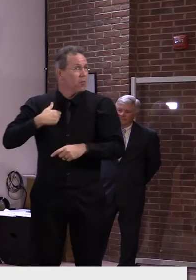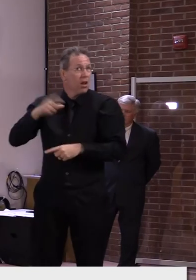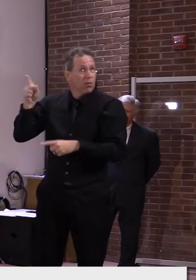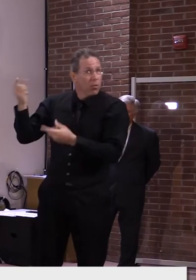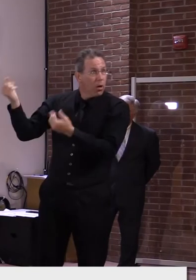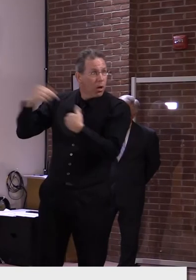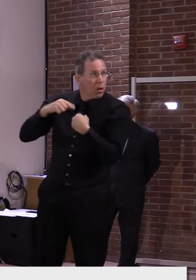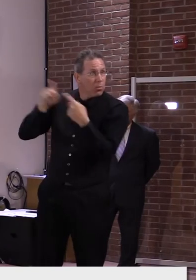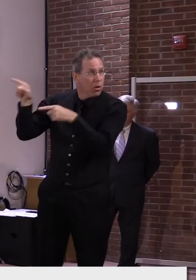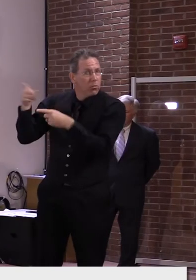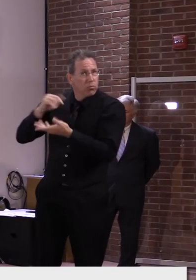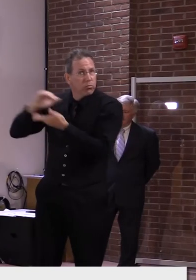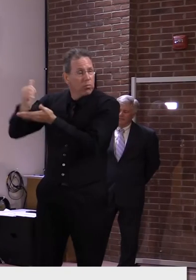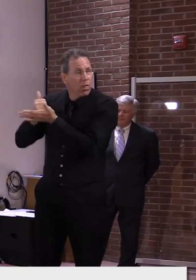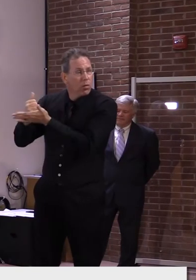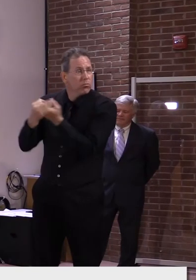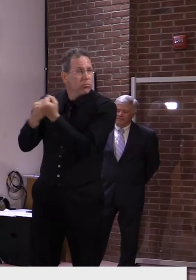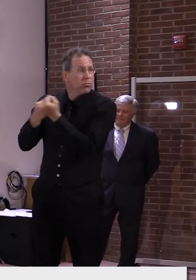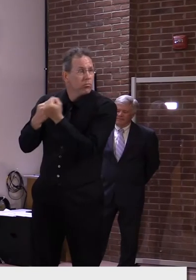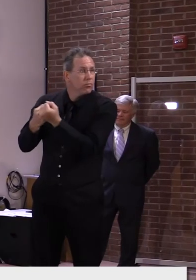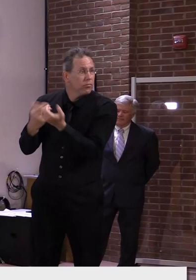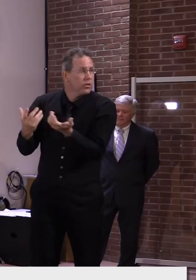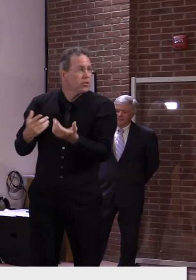sort of normalcy. But we'll see what they say.